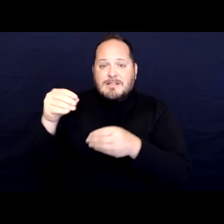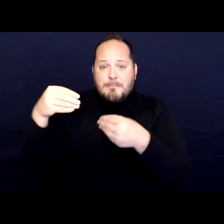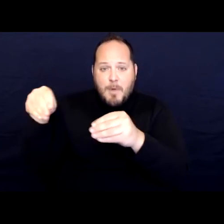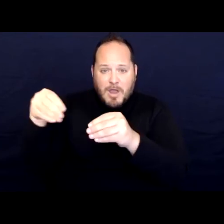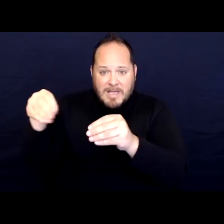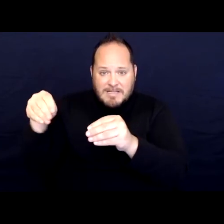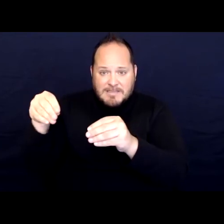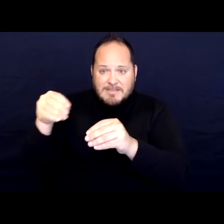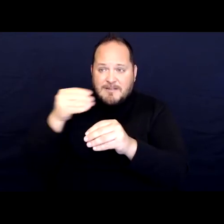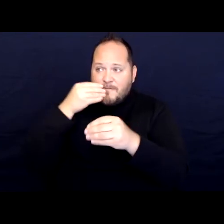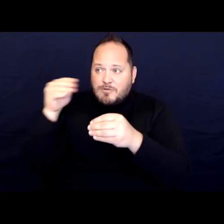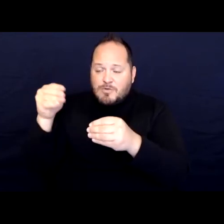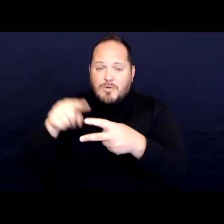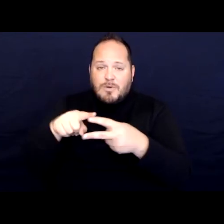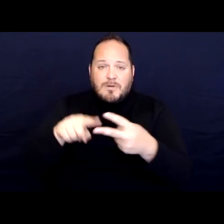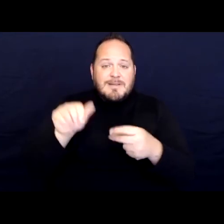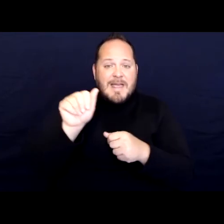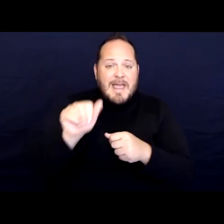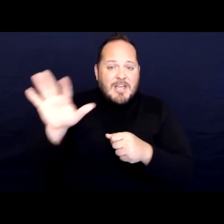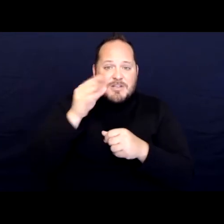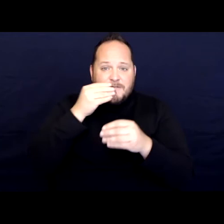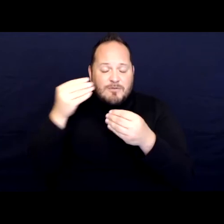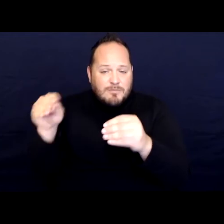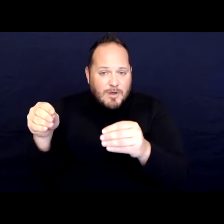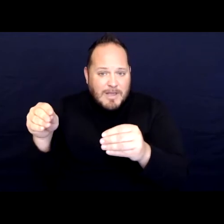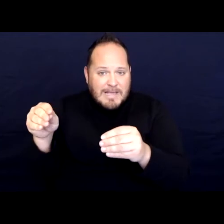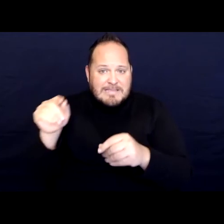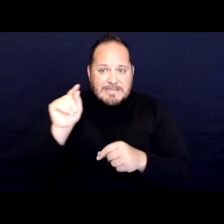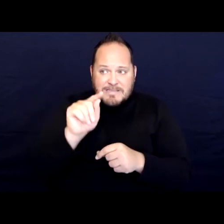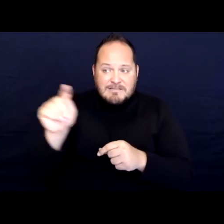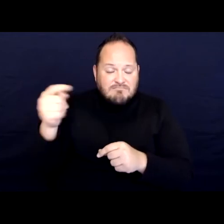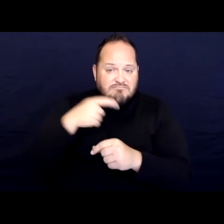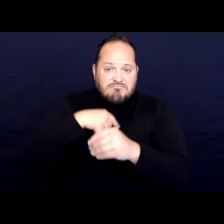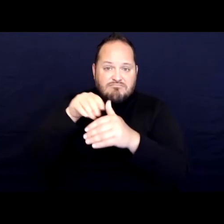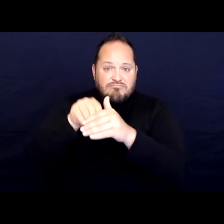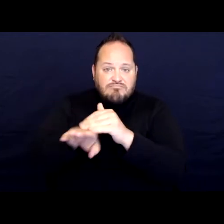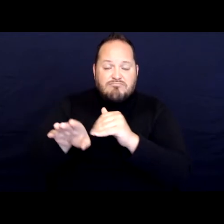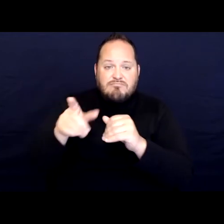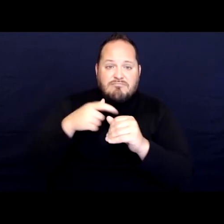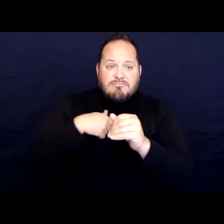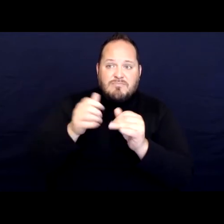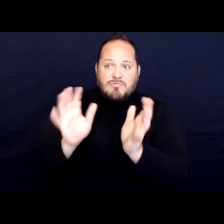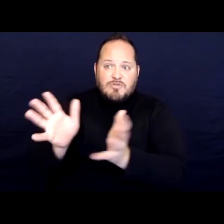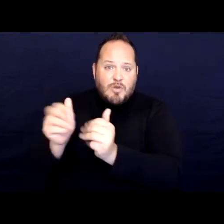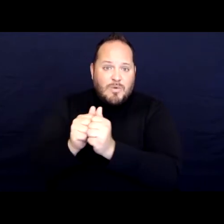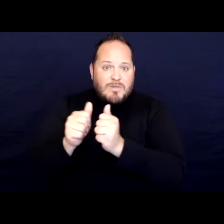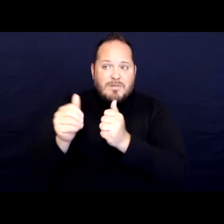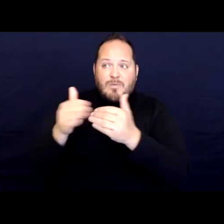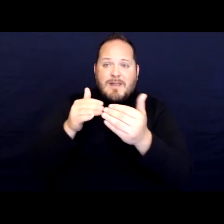and Asian markets, food markets, and you know, talking to the family that ran